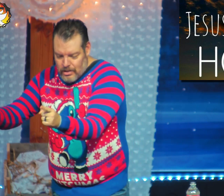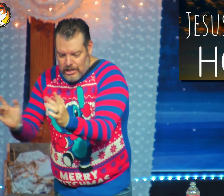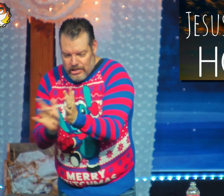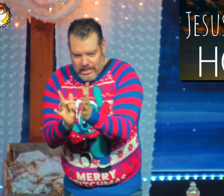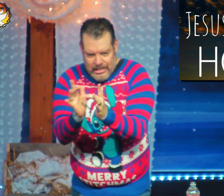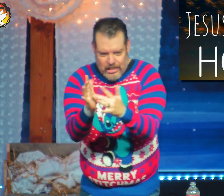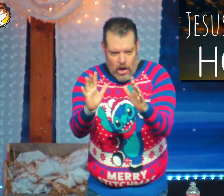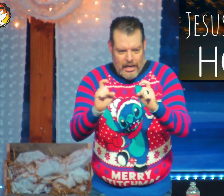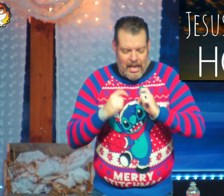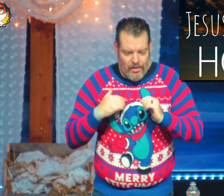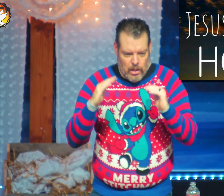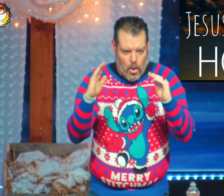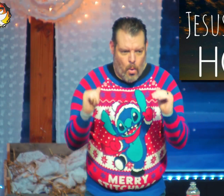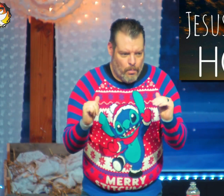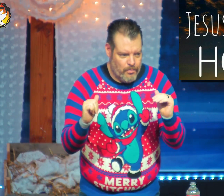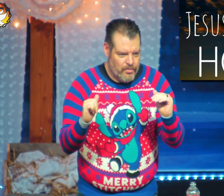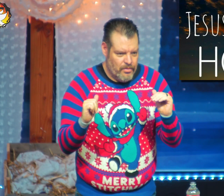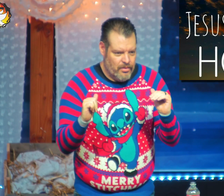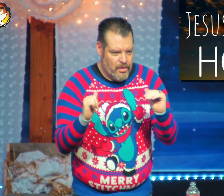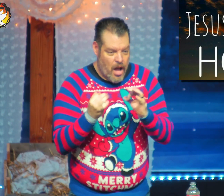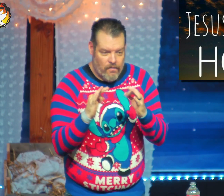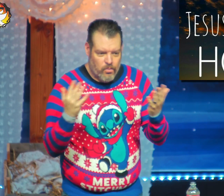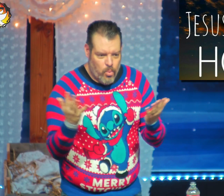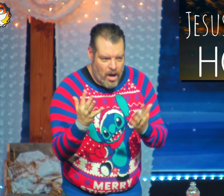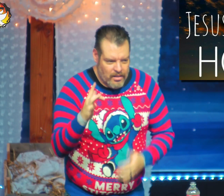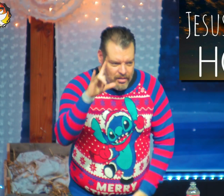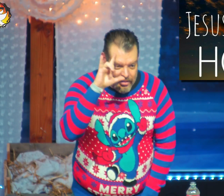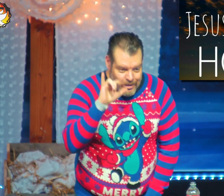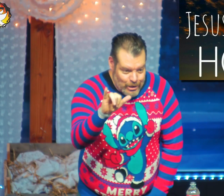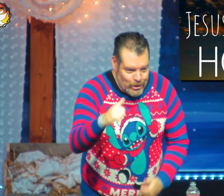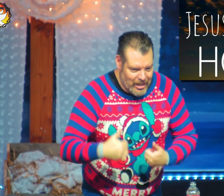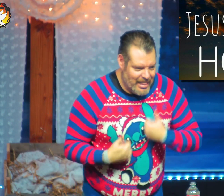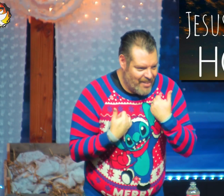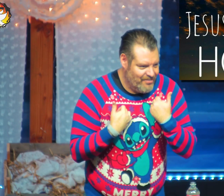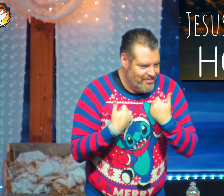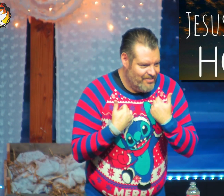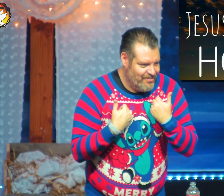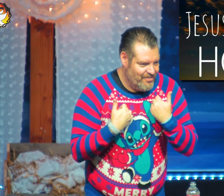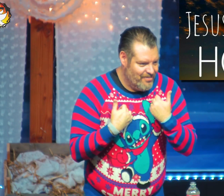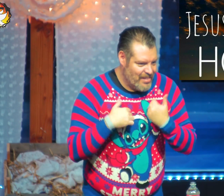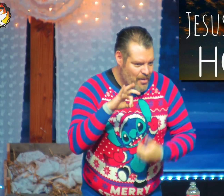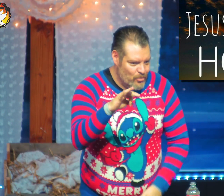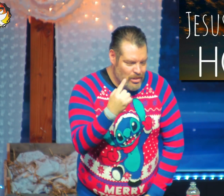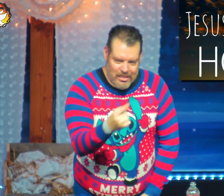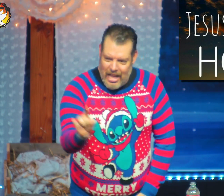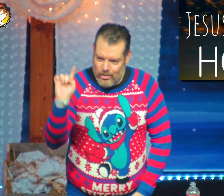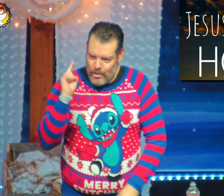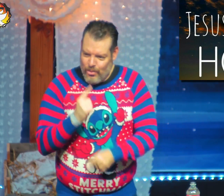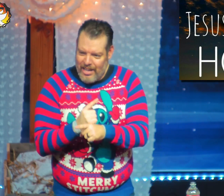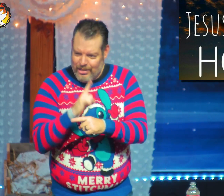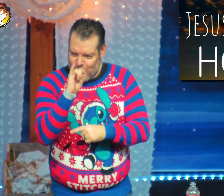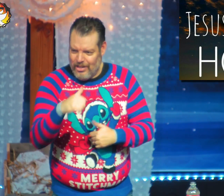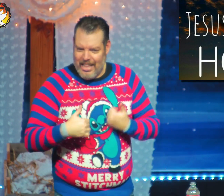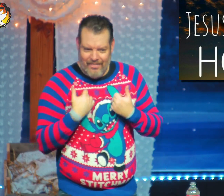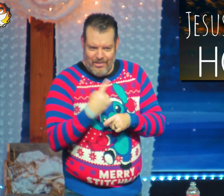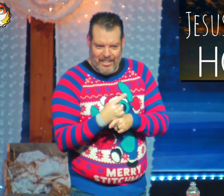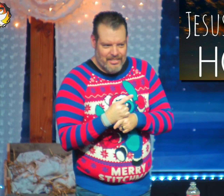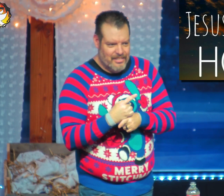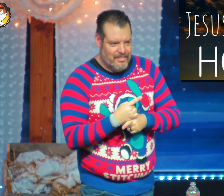Jesus gives us hope. We have to remember to make this a priority in our